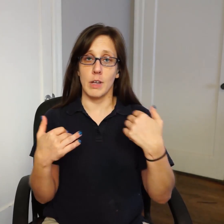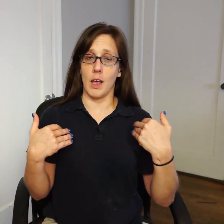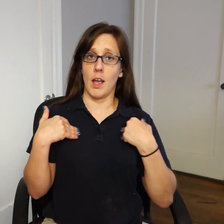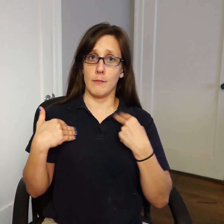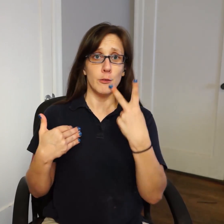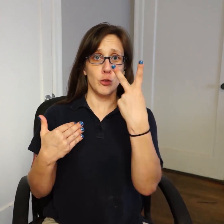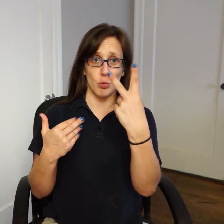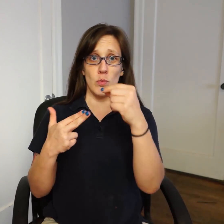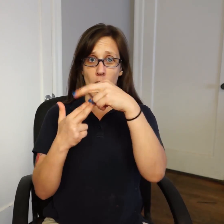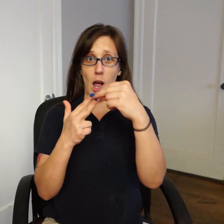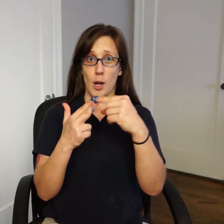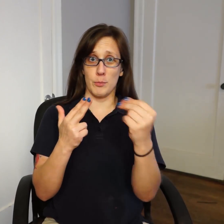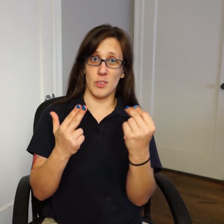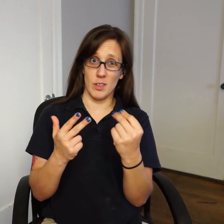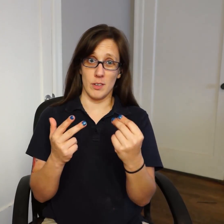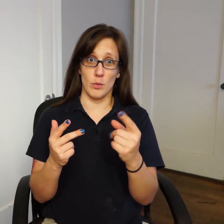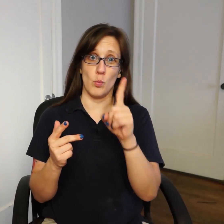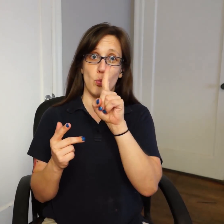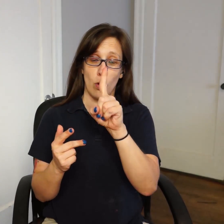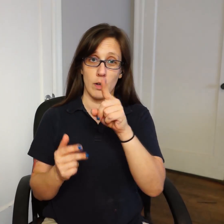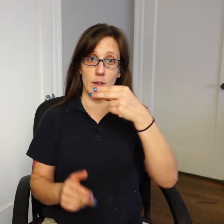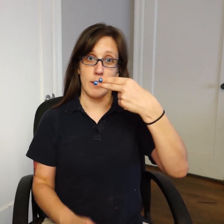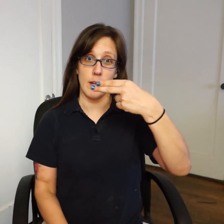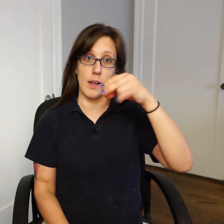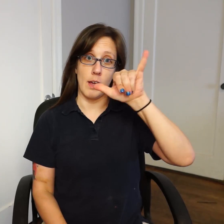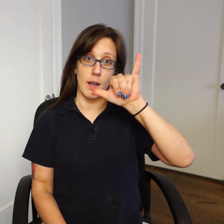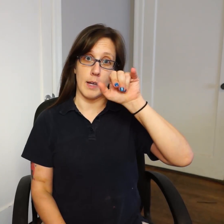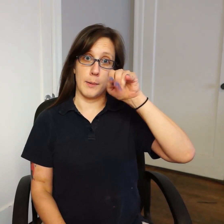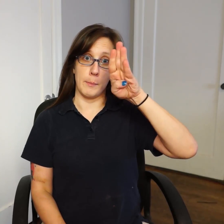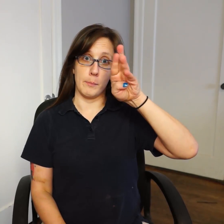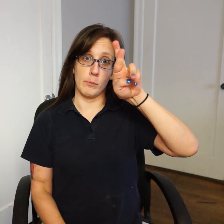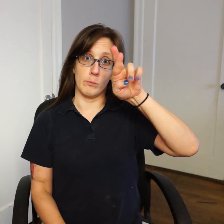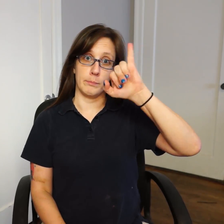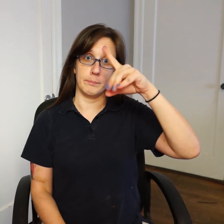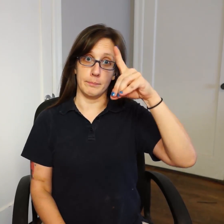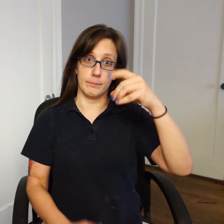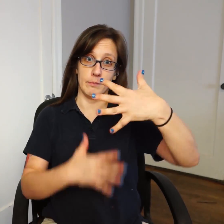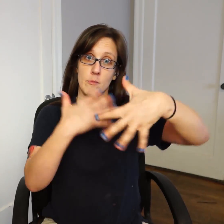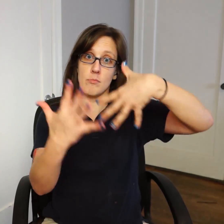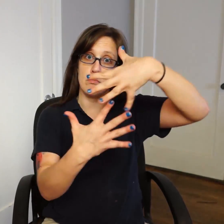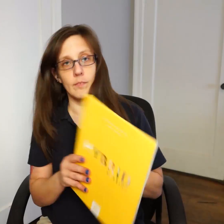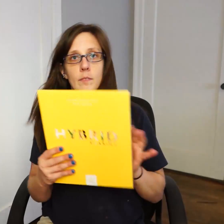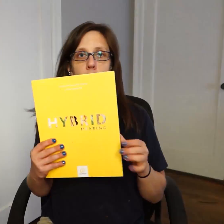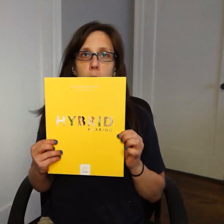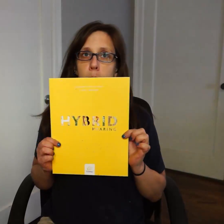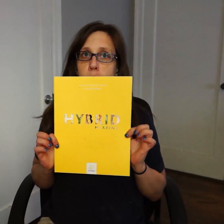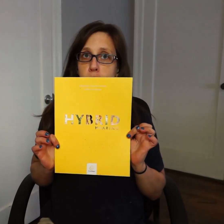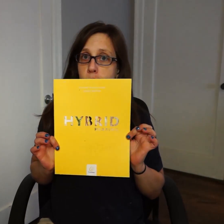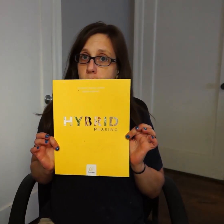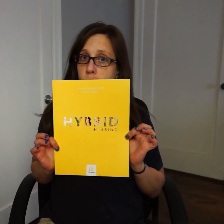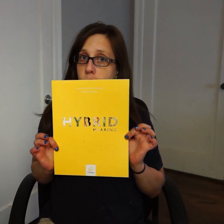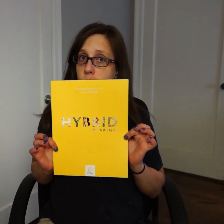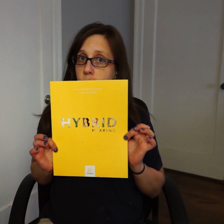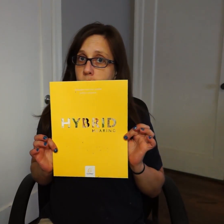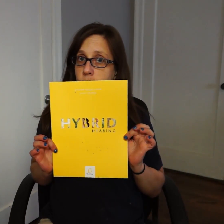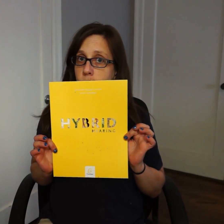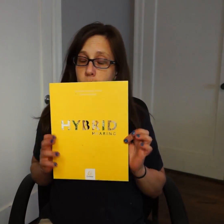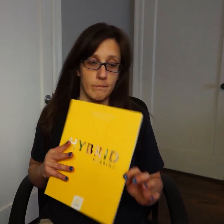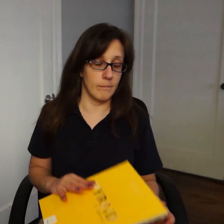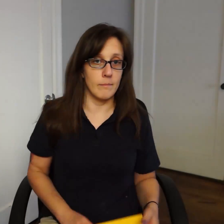options for getting a cochlear implant. So there's two basic options. One option is a hybrid implant, and the other option